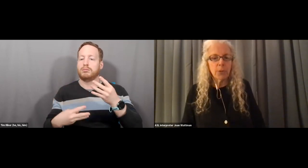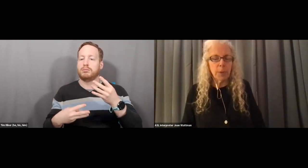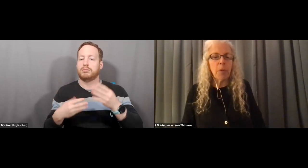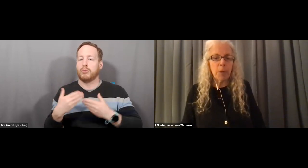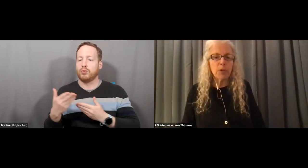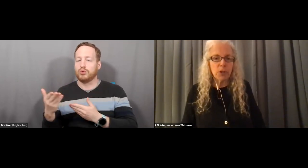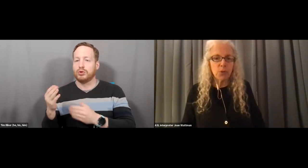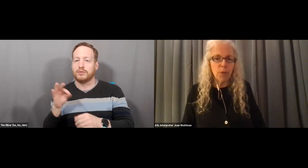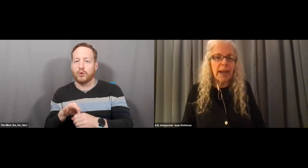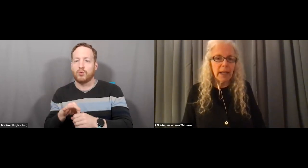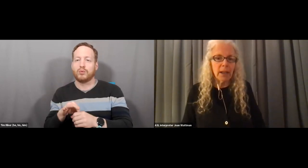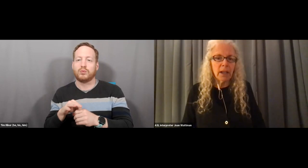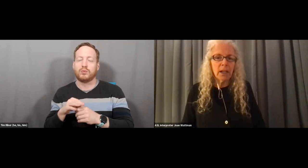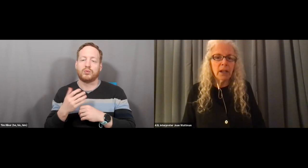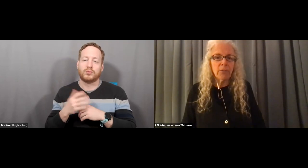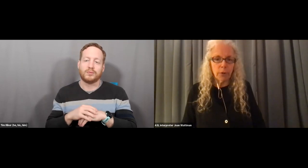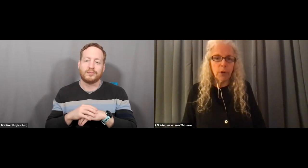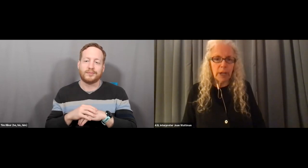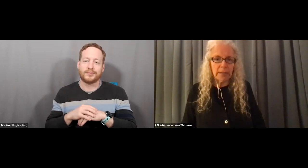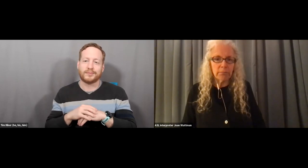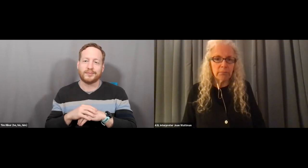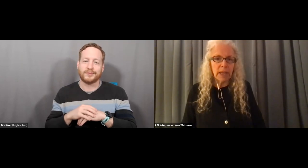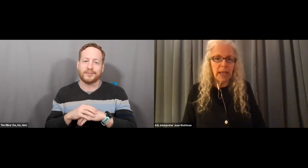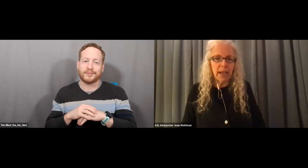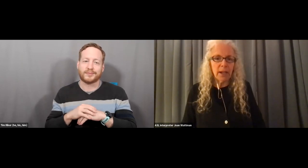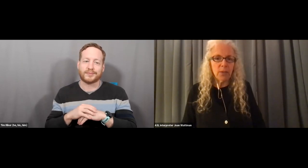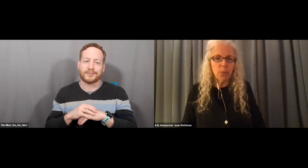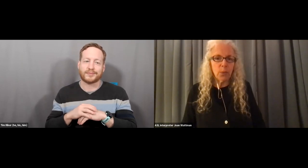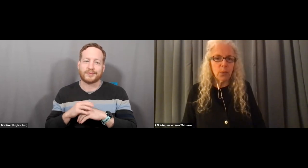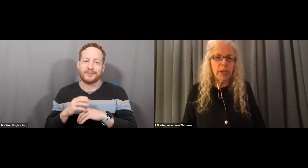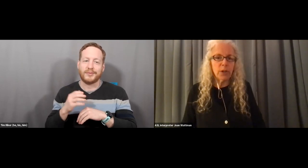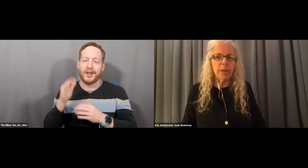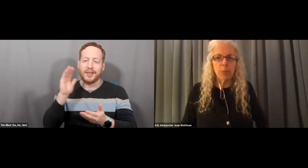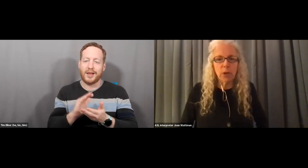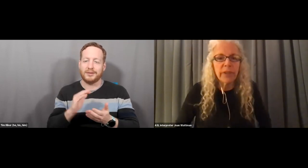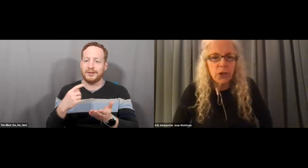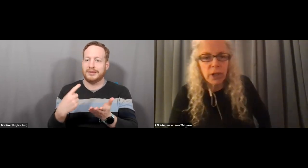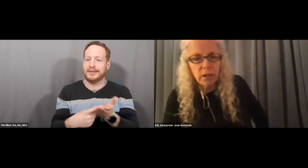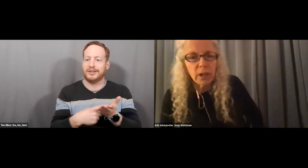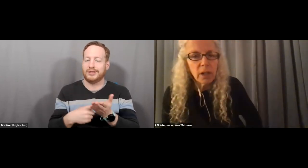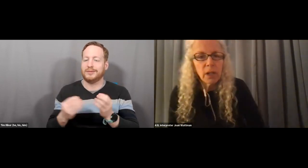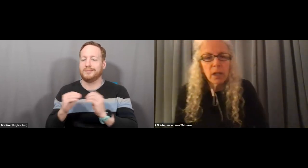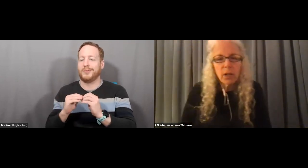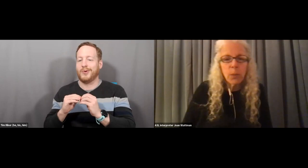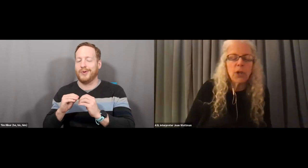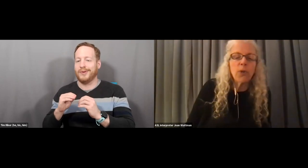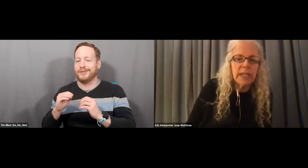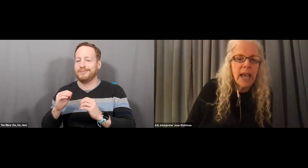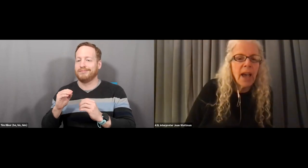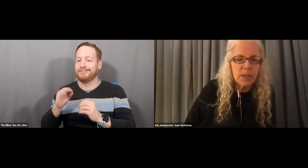There'd be proposals ready for voting and we could be more efficient. We don't need to have as